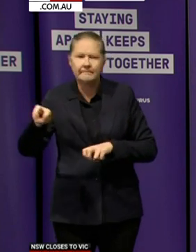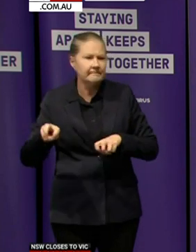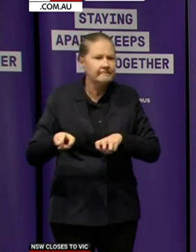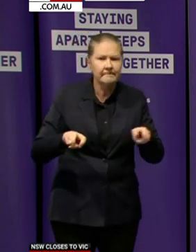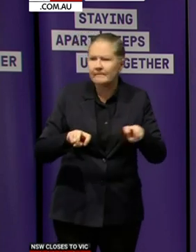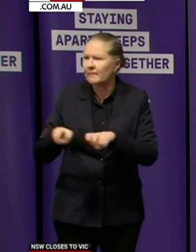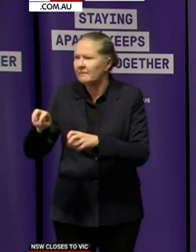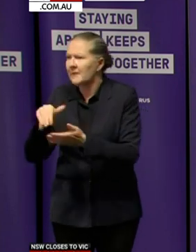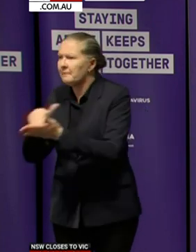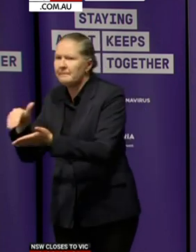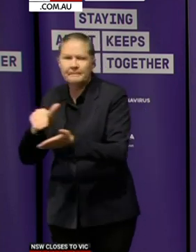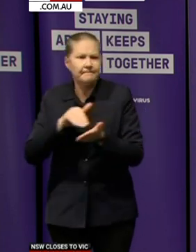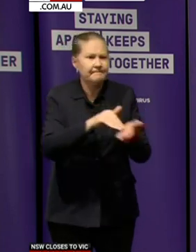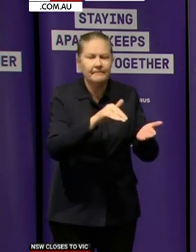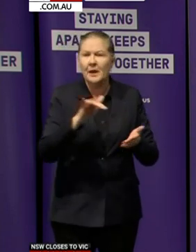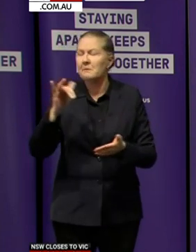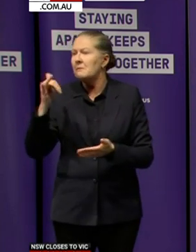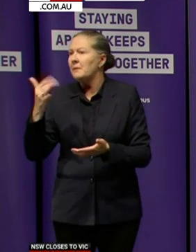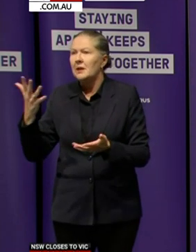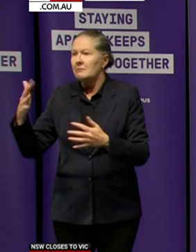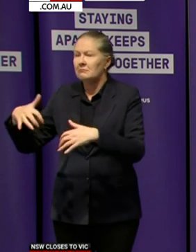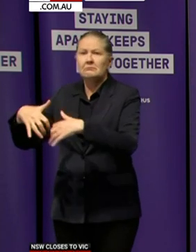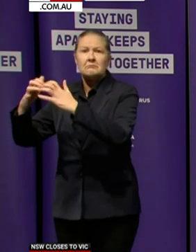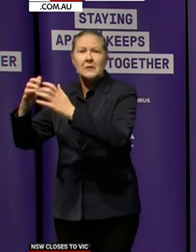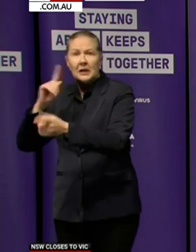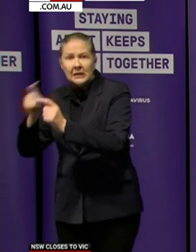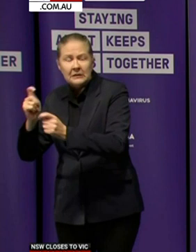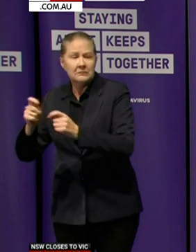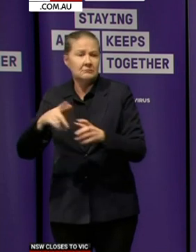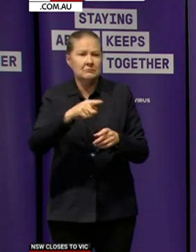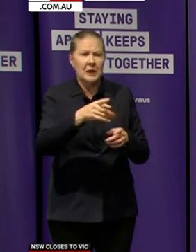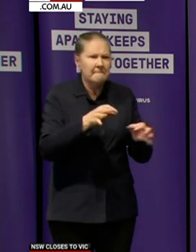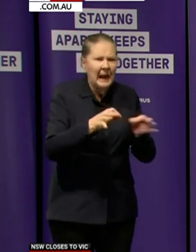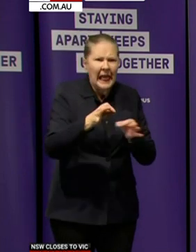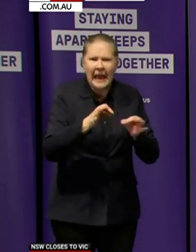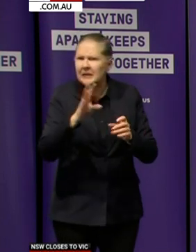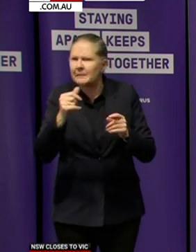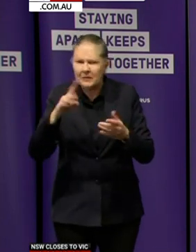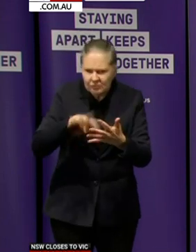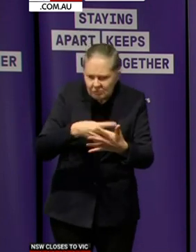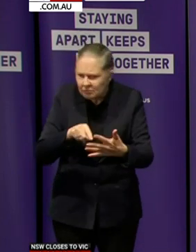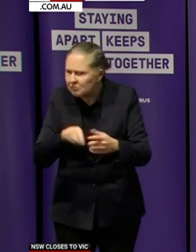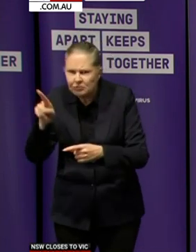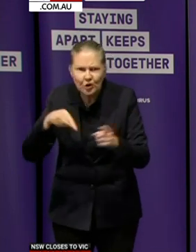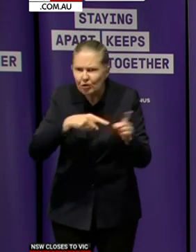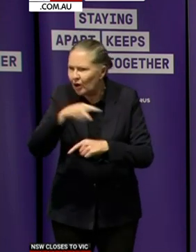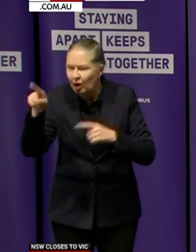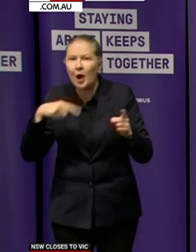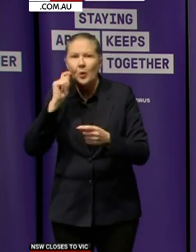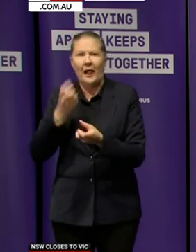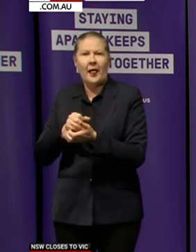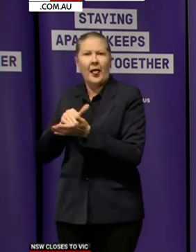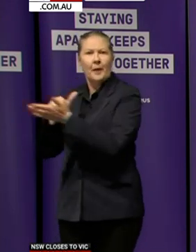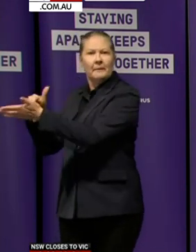support, whether it be in staging areas, planning, logistics, transport. They will essentially support Victoria